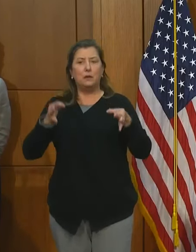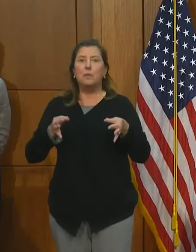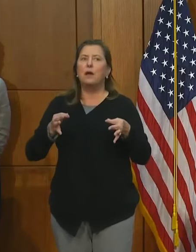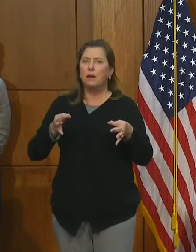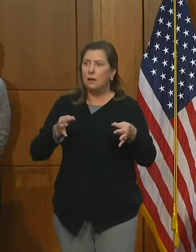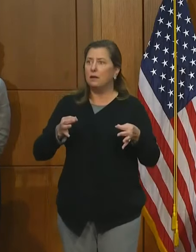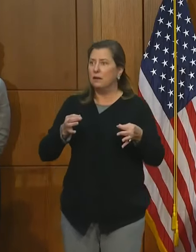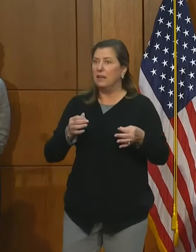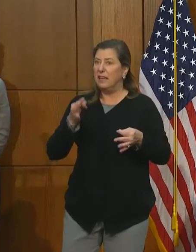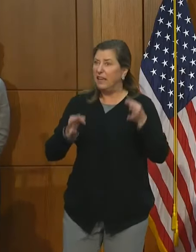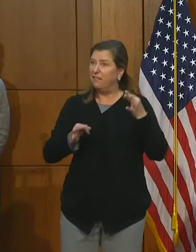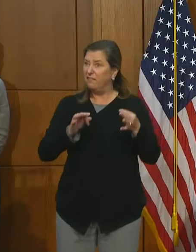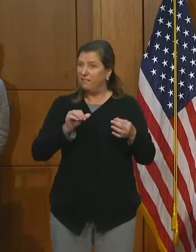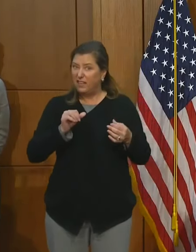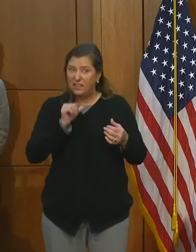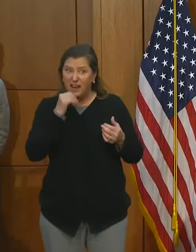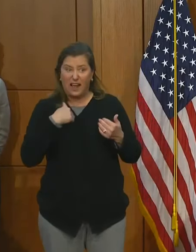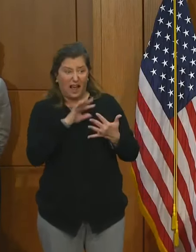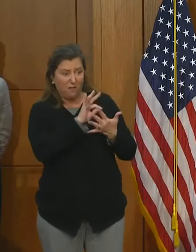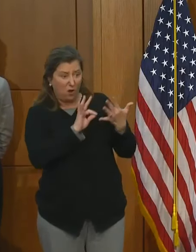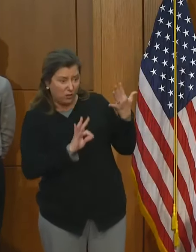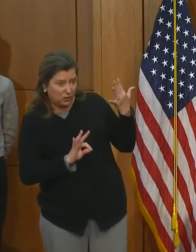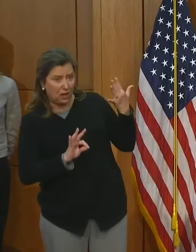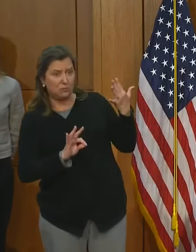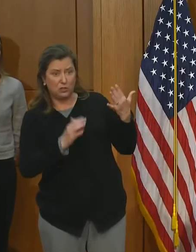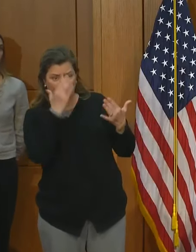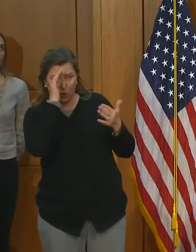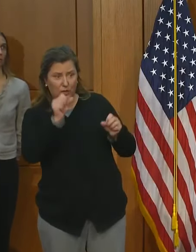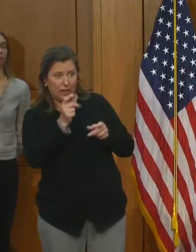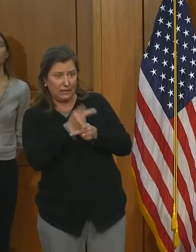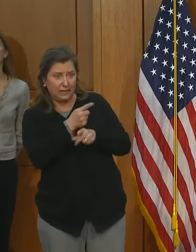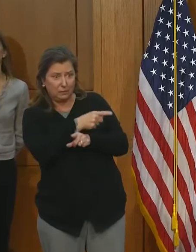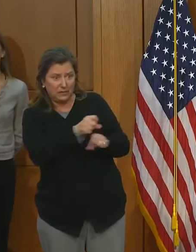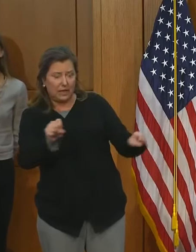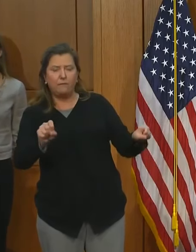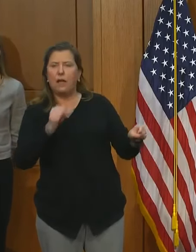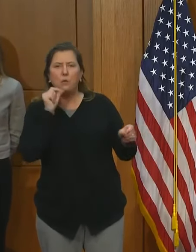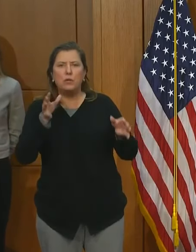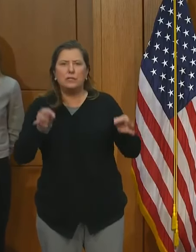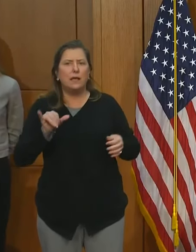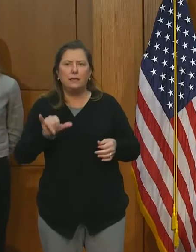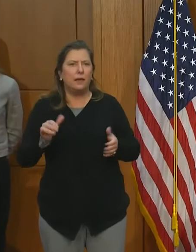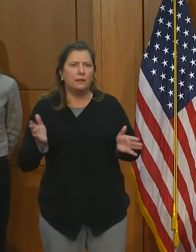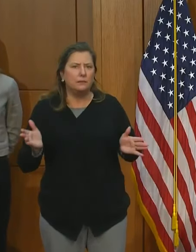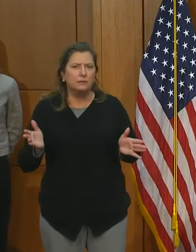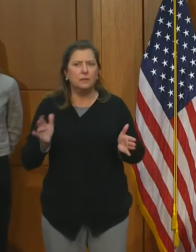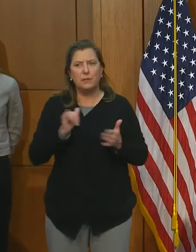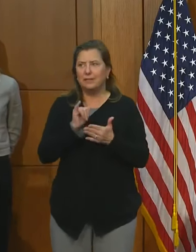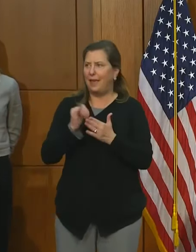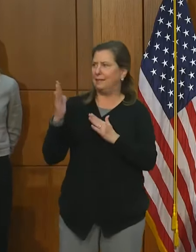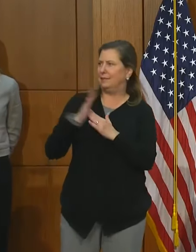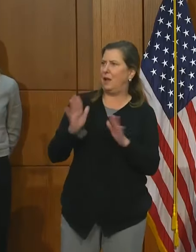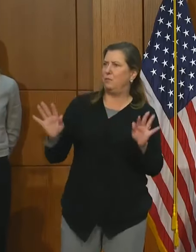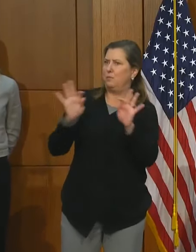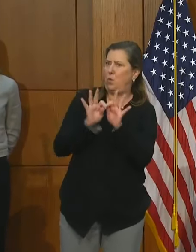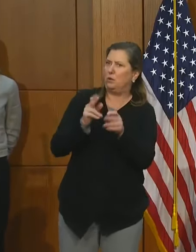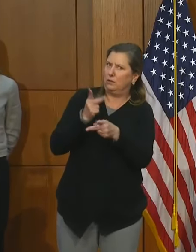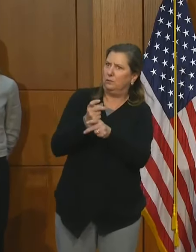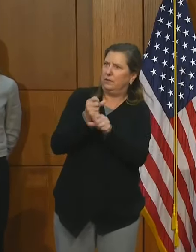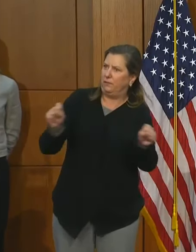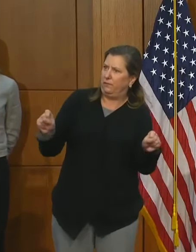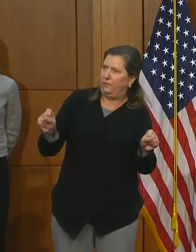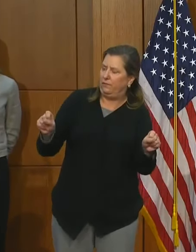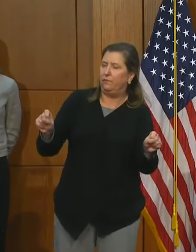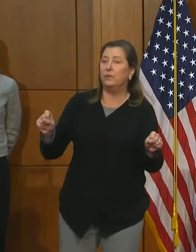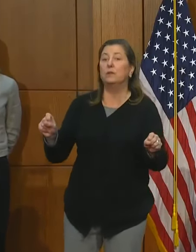we had those tools to make sure that you're safe, because that's of utmost importance to me. And so the